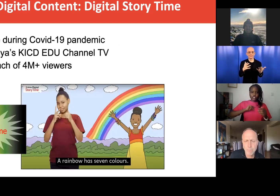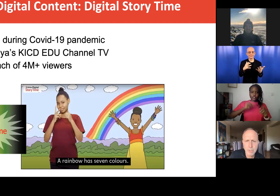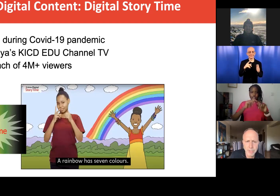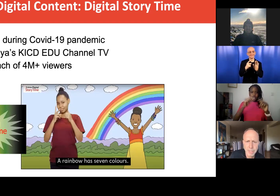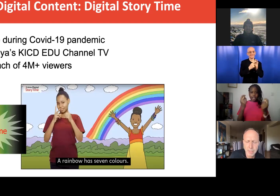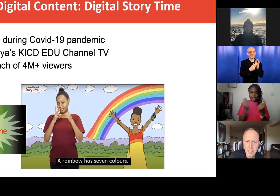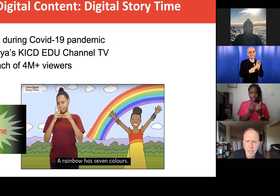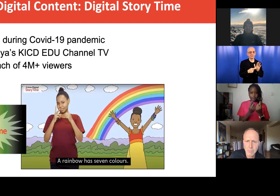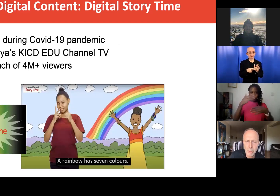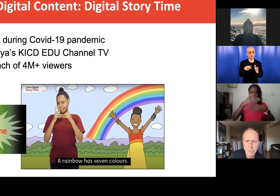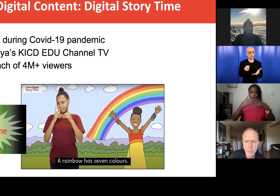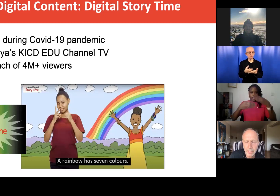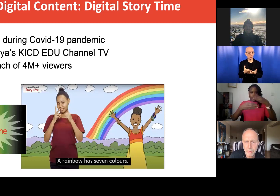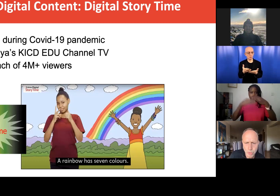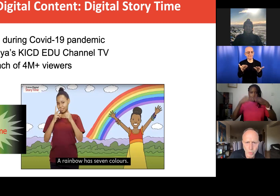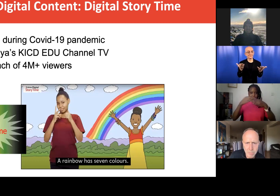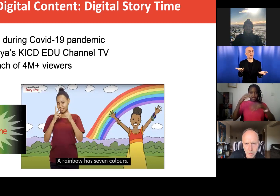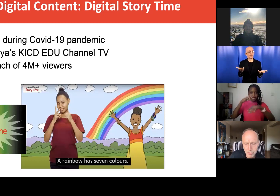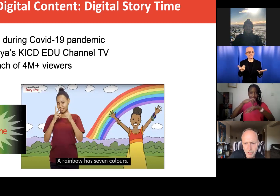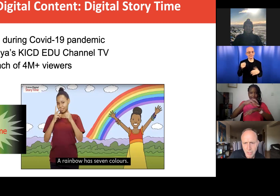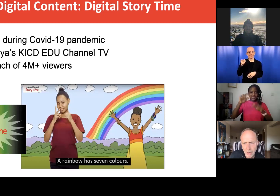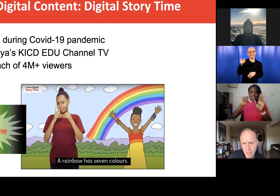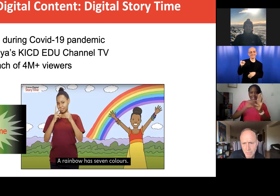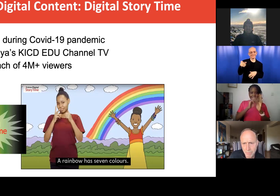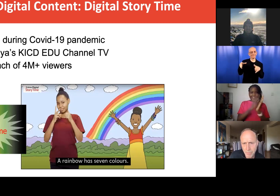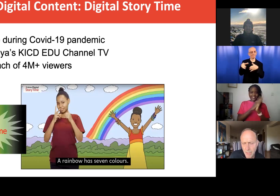were building early grade storybooks